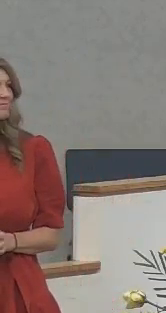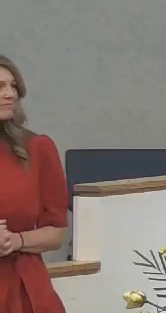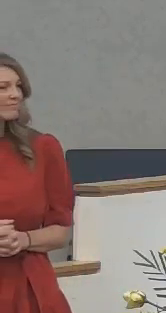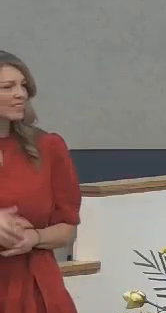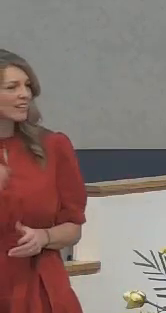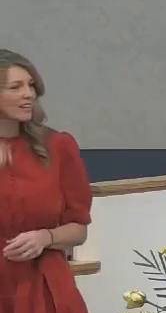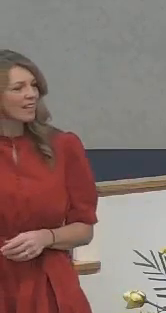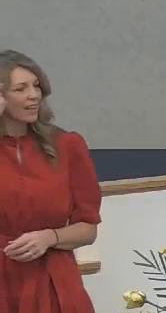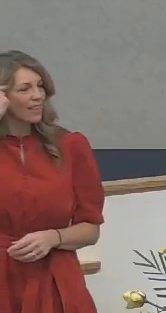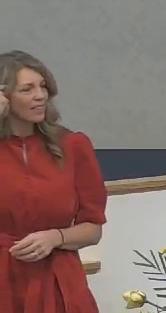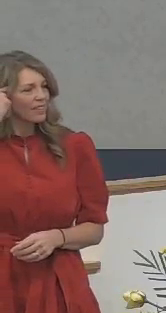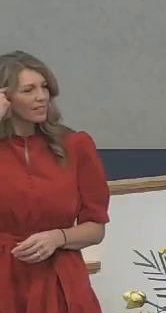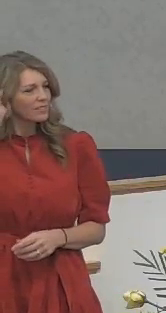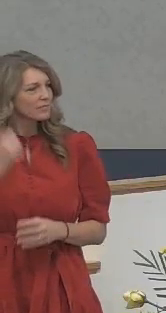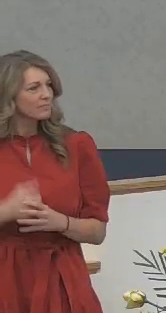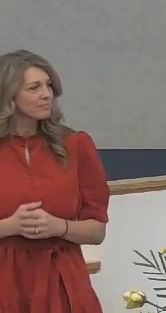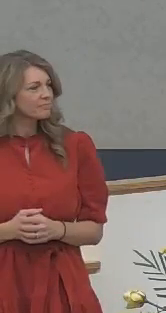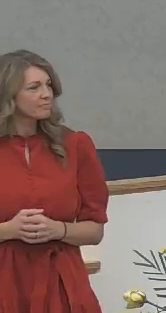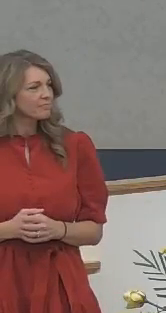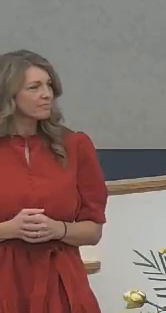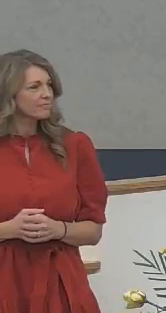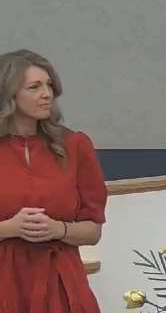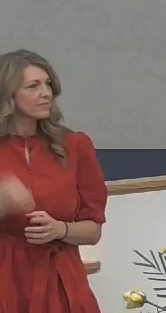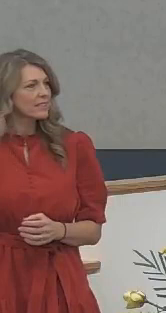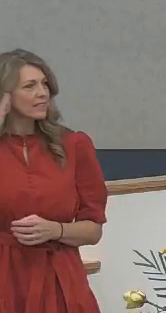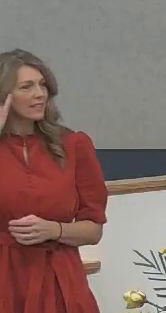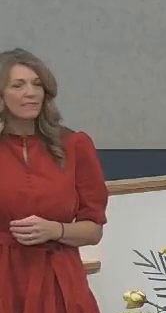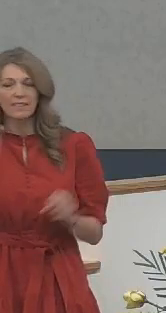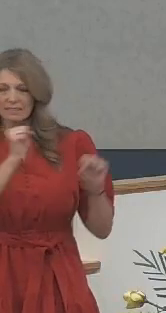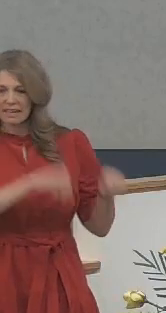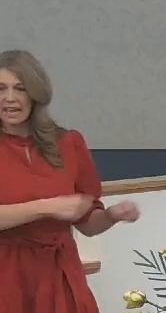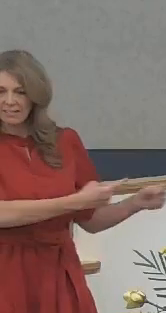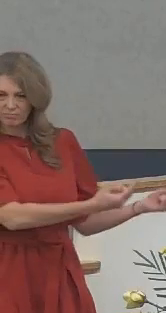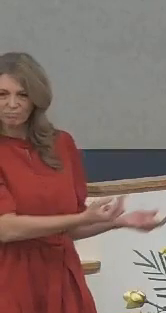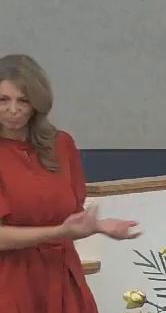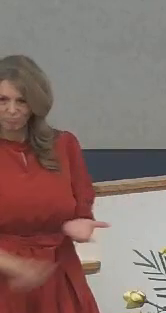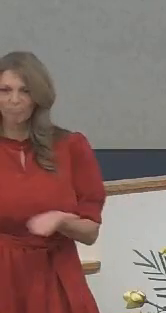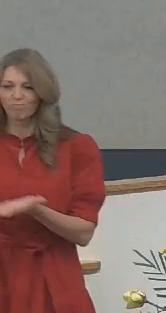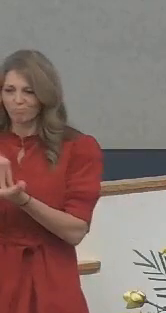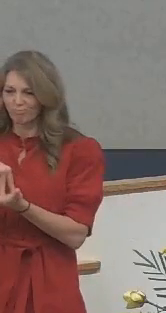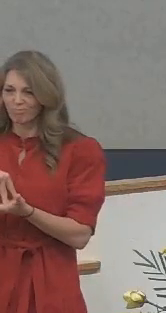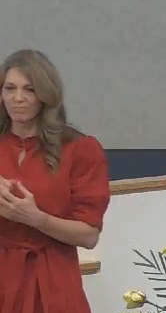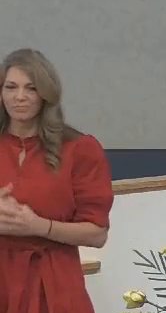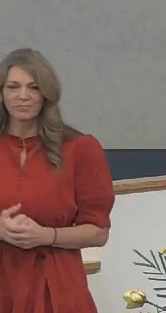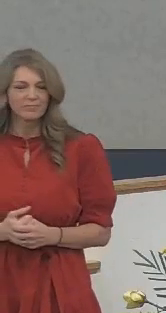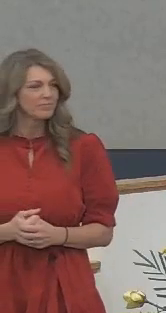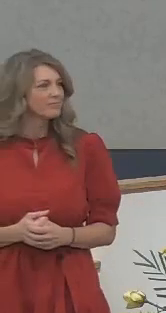And I think that if he could get up out of that casket, which